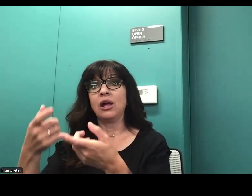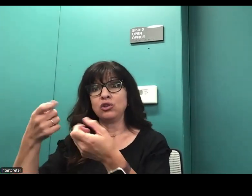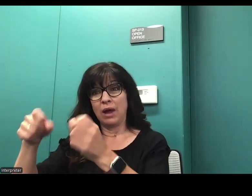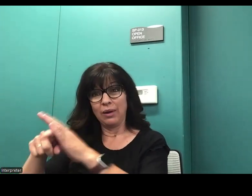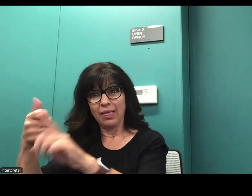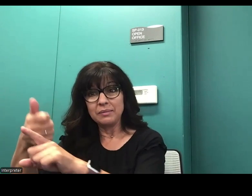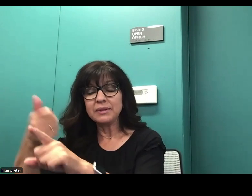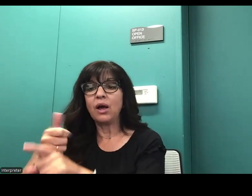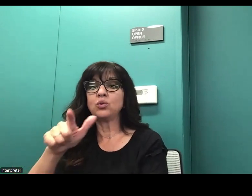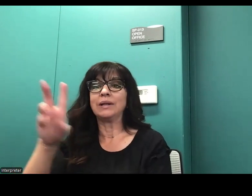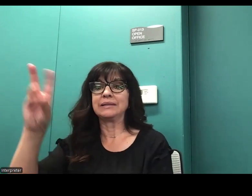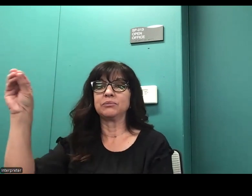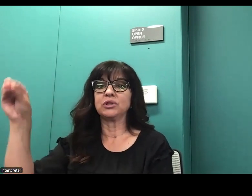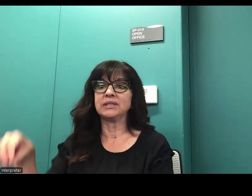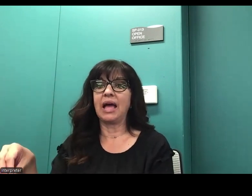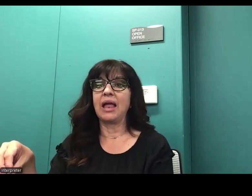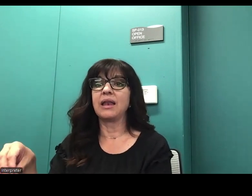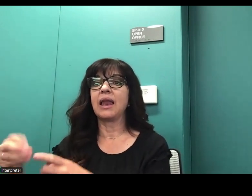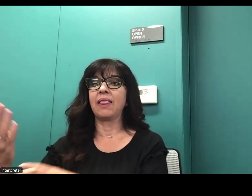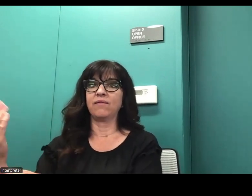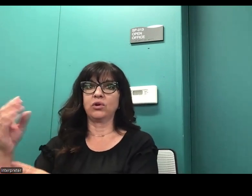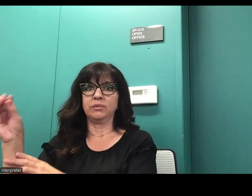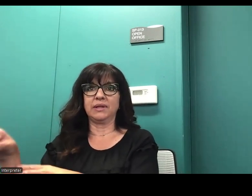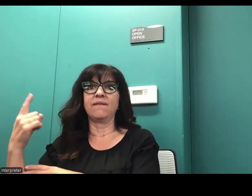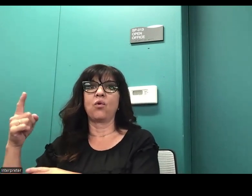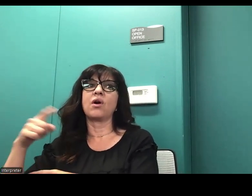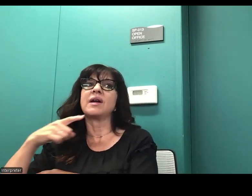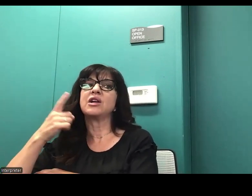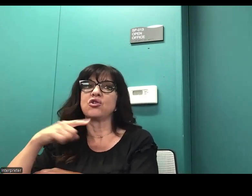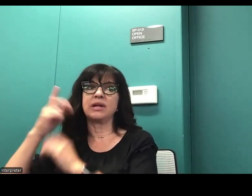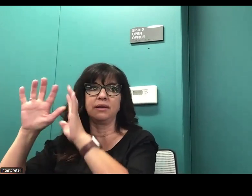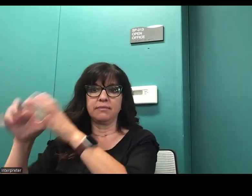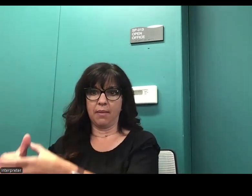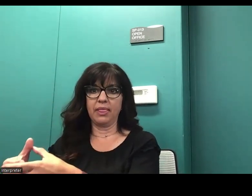at 26% and 14% for our hearing population.